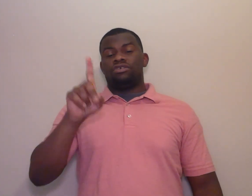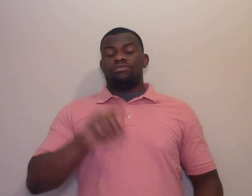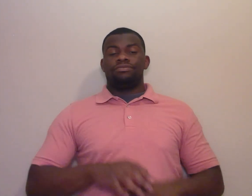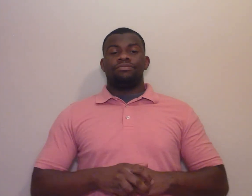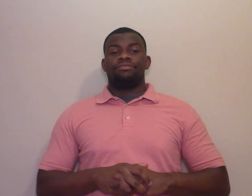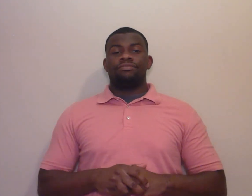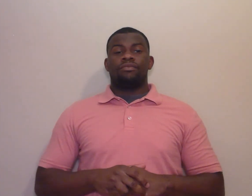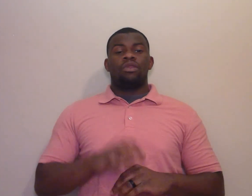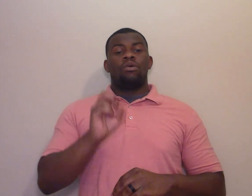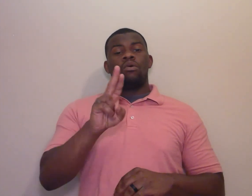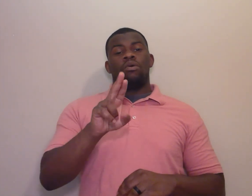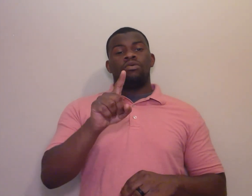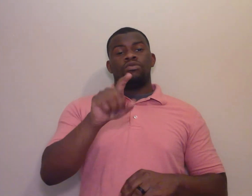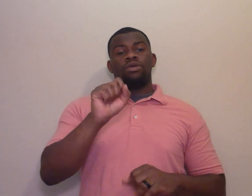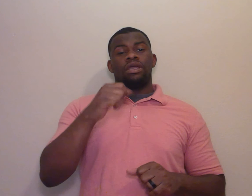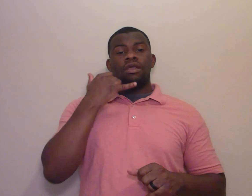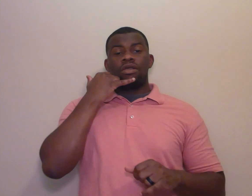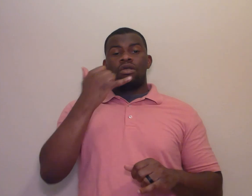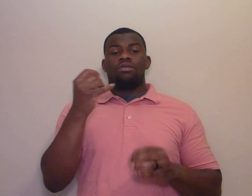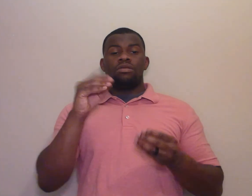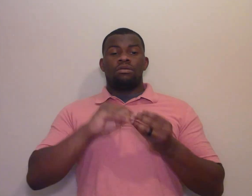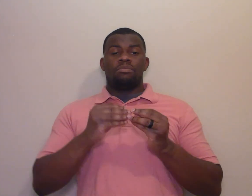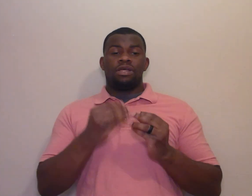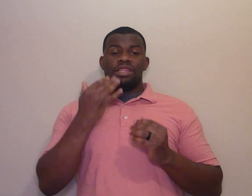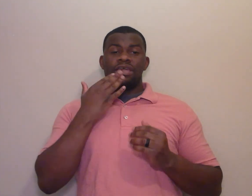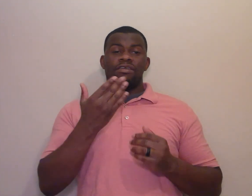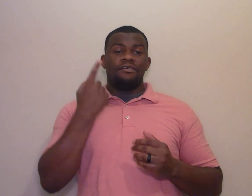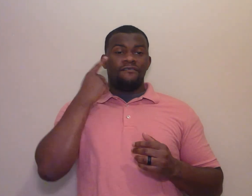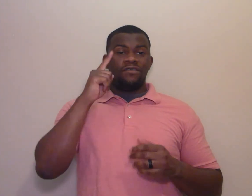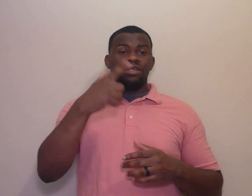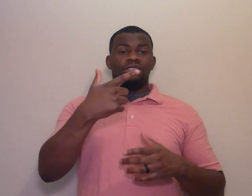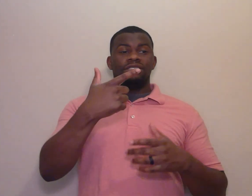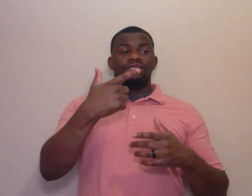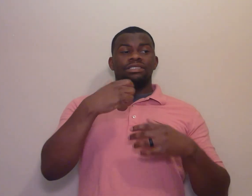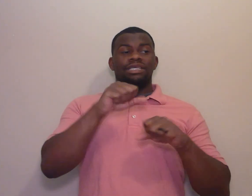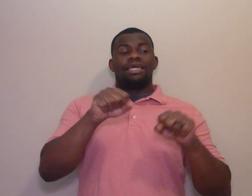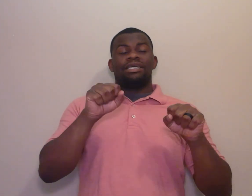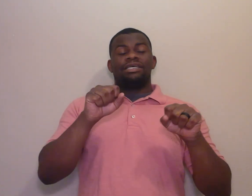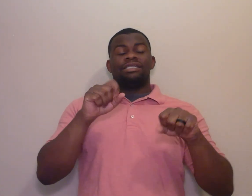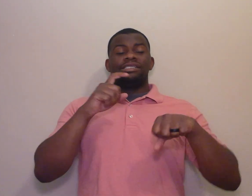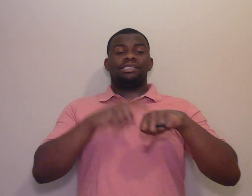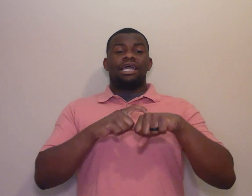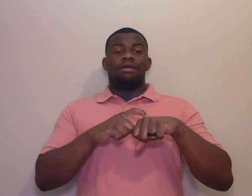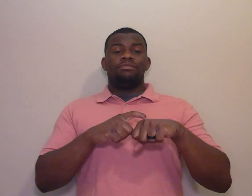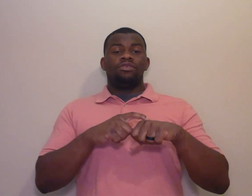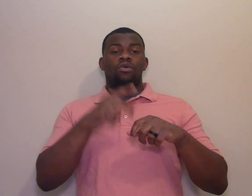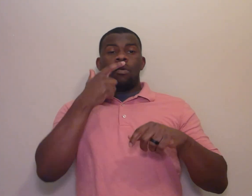575-646-8000. Thank you for taking time to watch our benefits orientation video, and welcome to New Mexico State University.